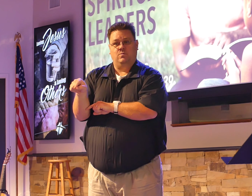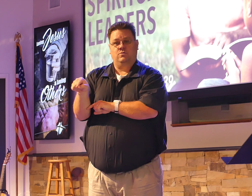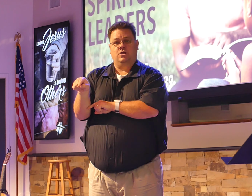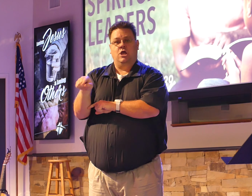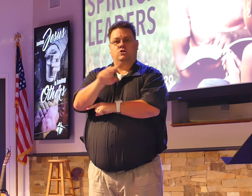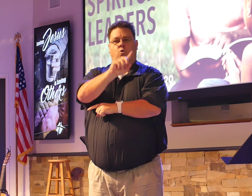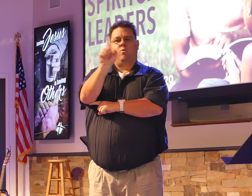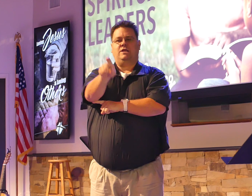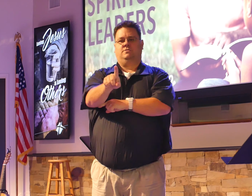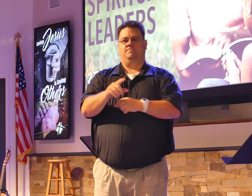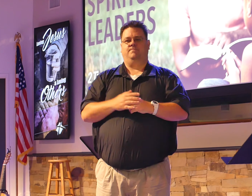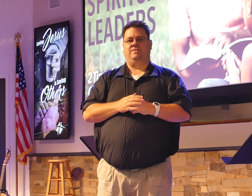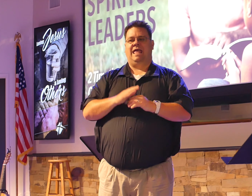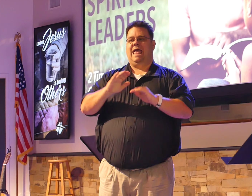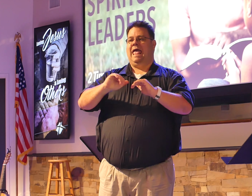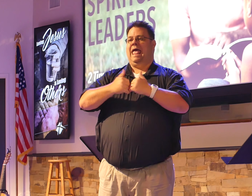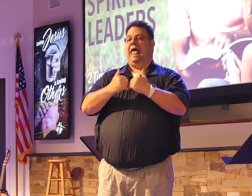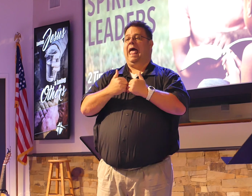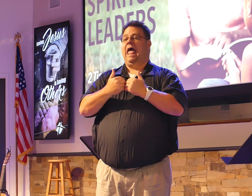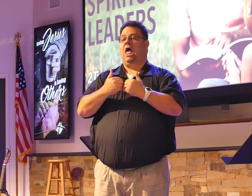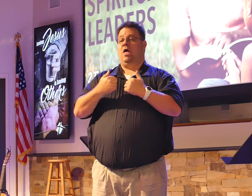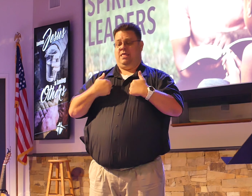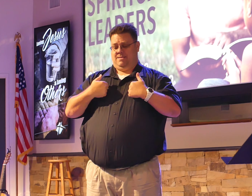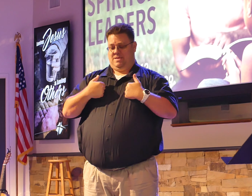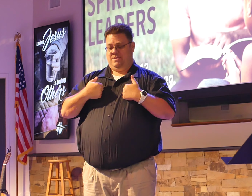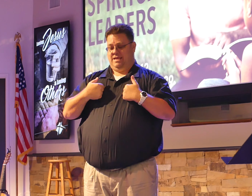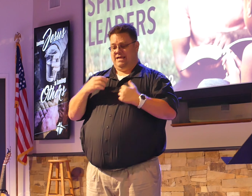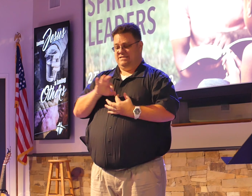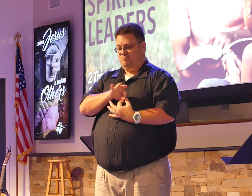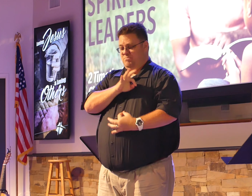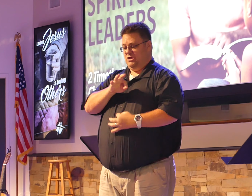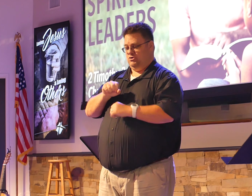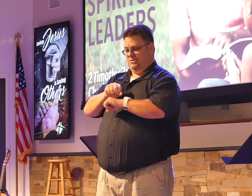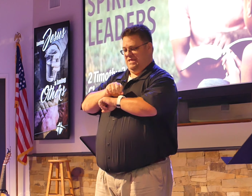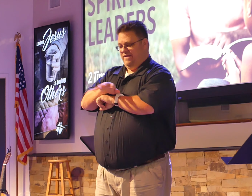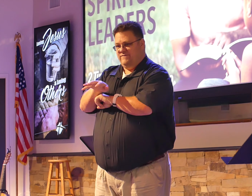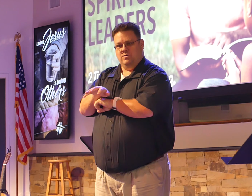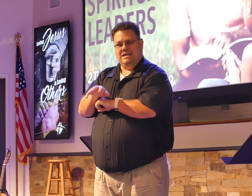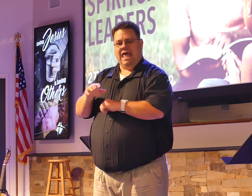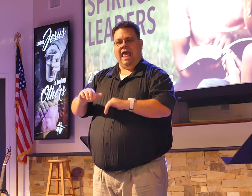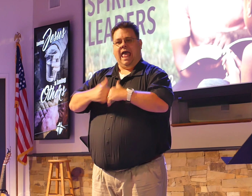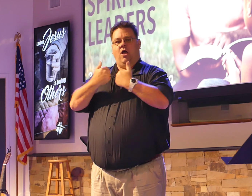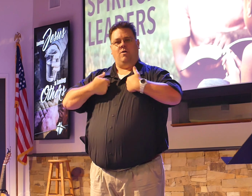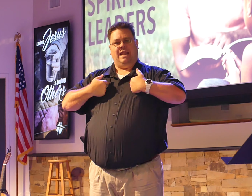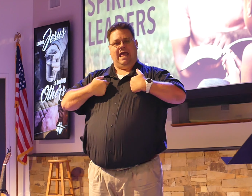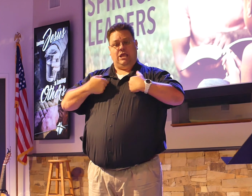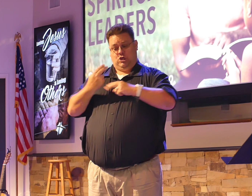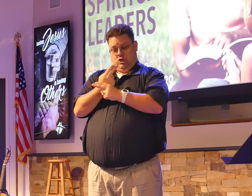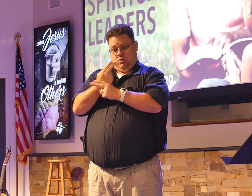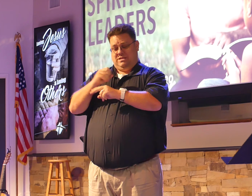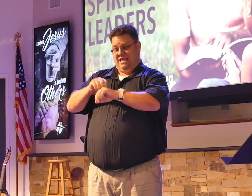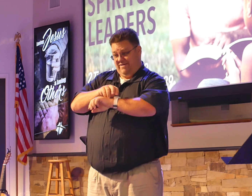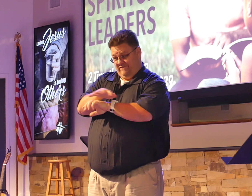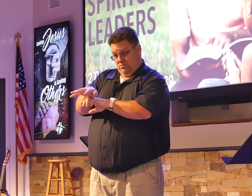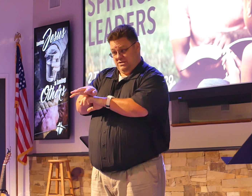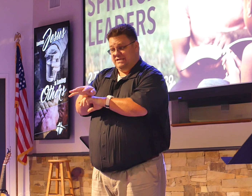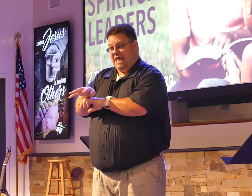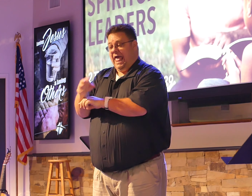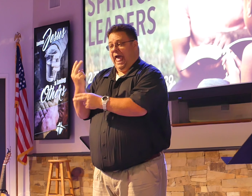is how can we be godly spiritual leaders? How can we take that influence that we have and use it for